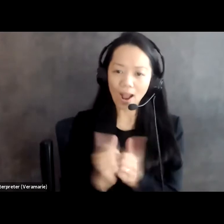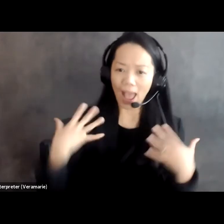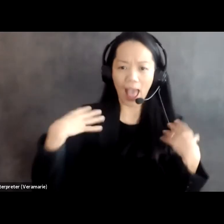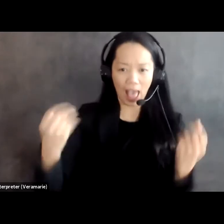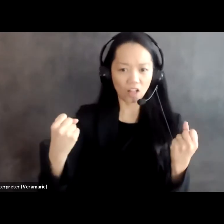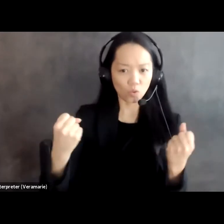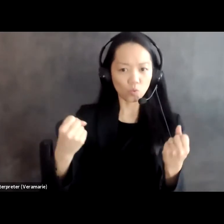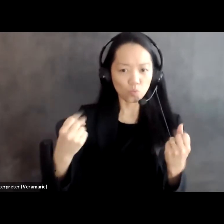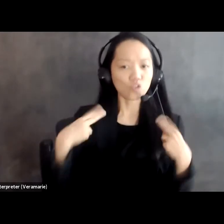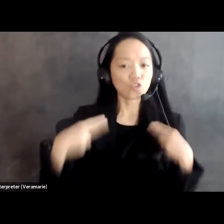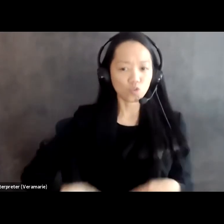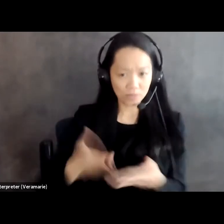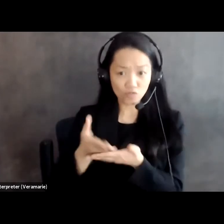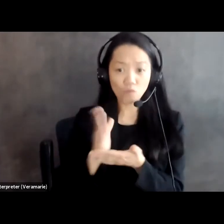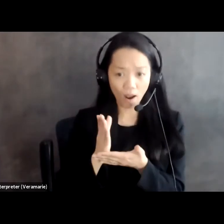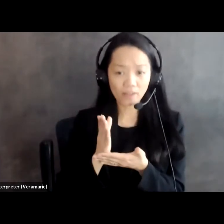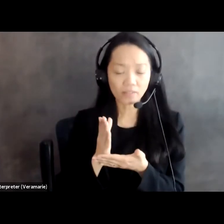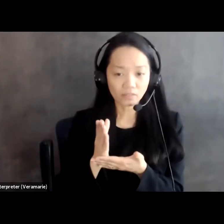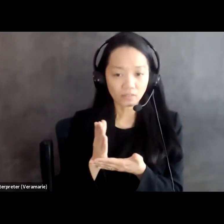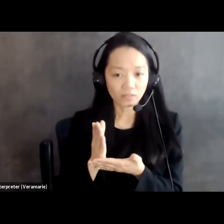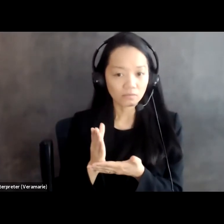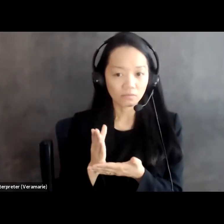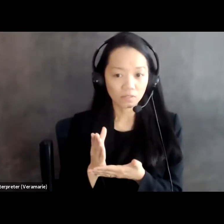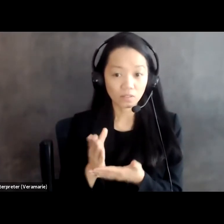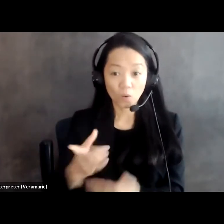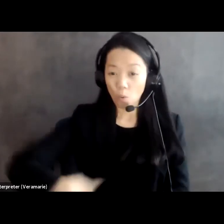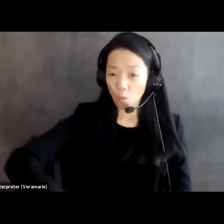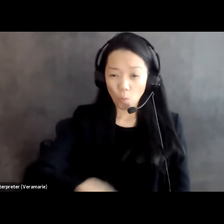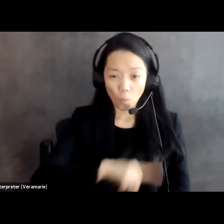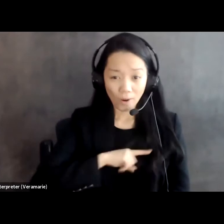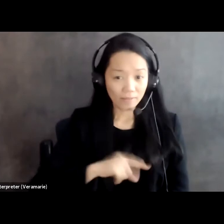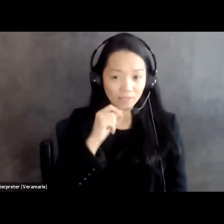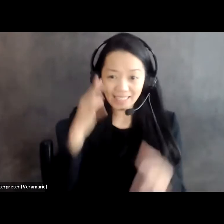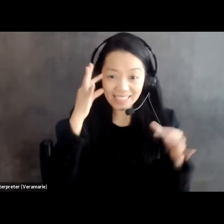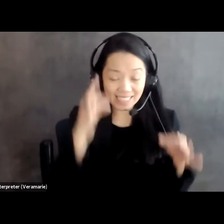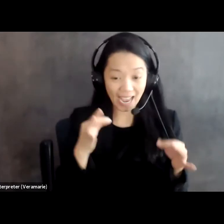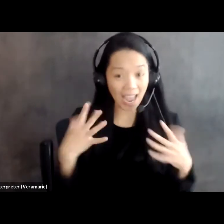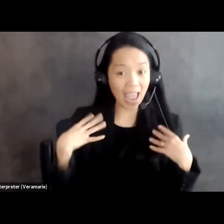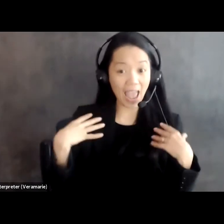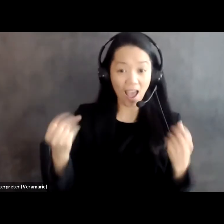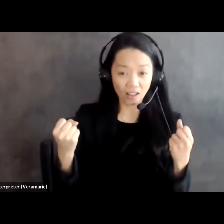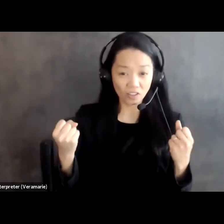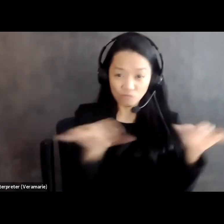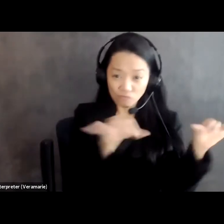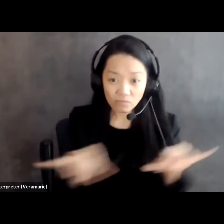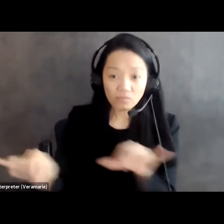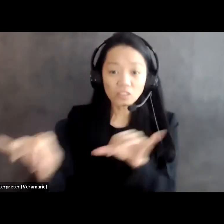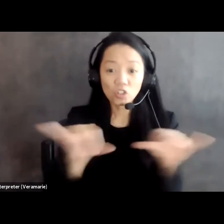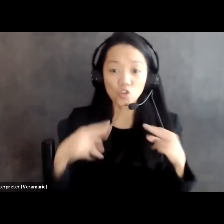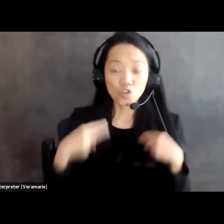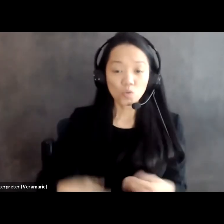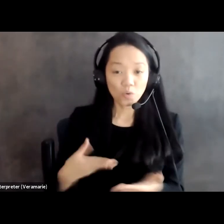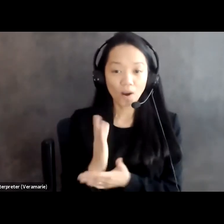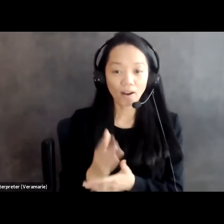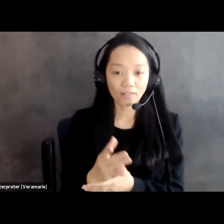human right. And we have not decided in this country that health is a human right. That led me to come to Cook